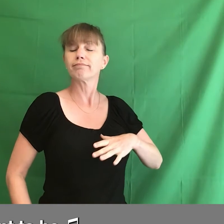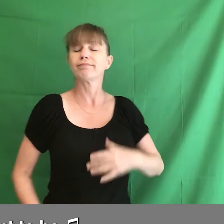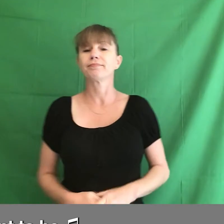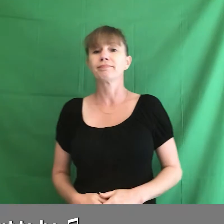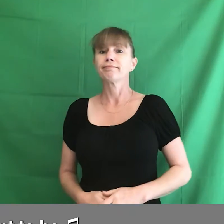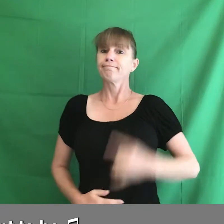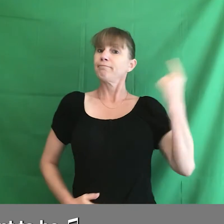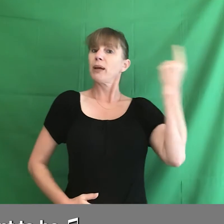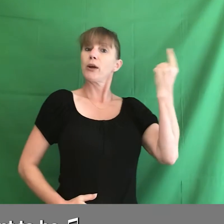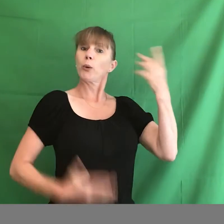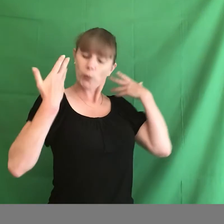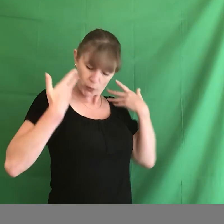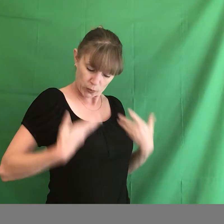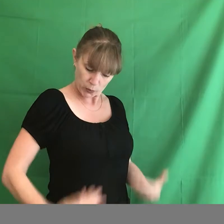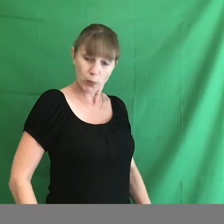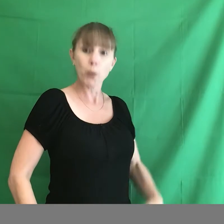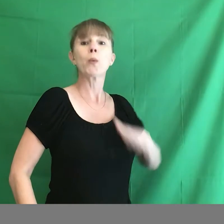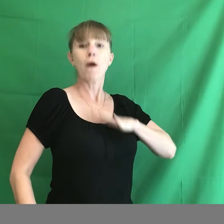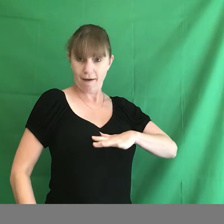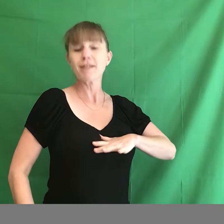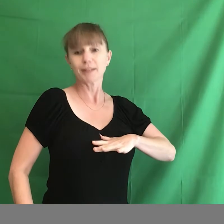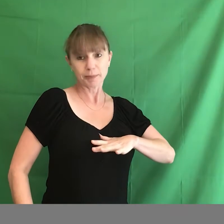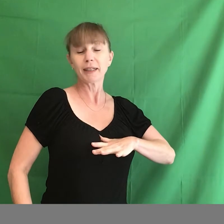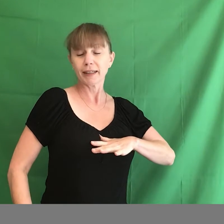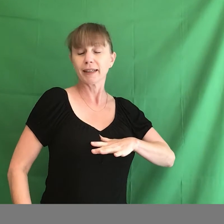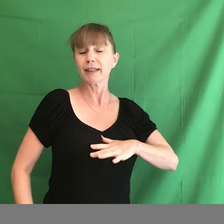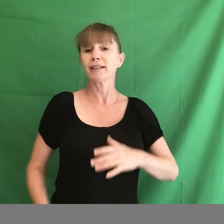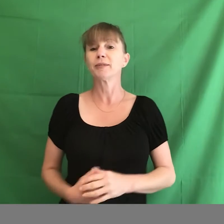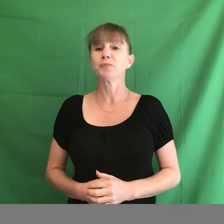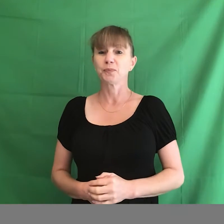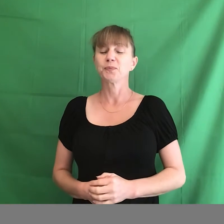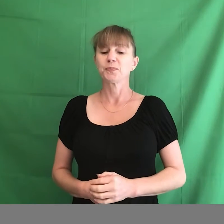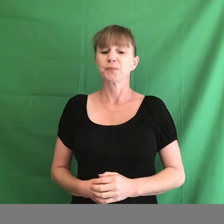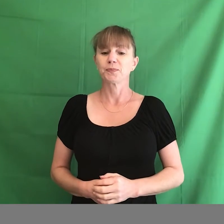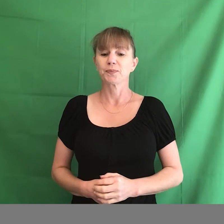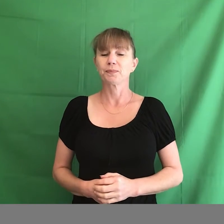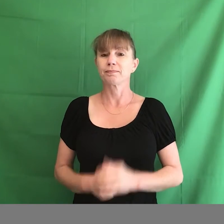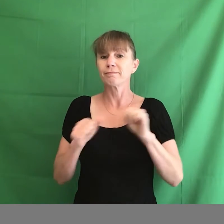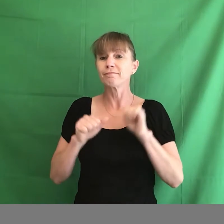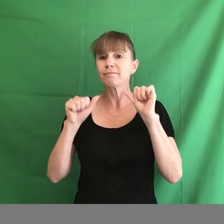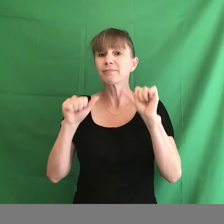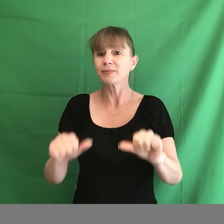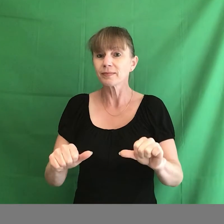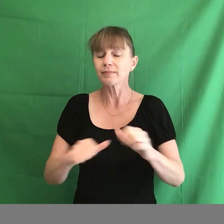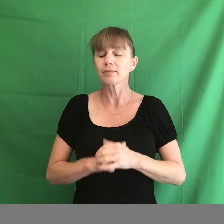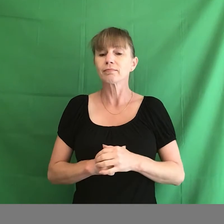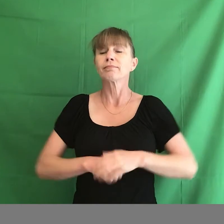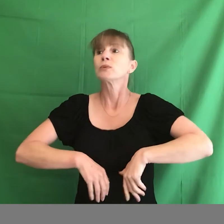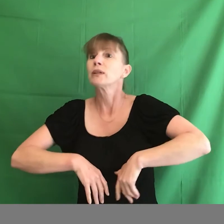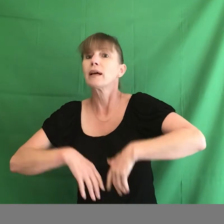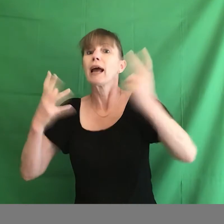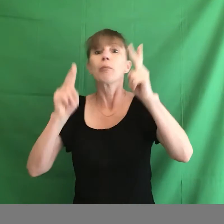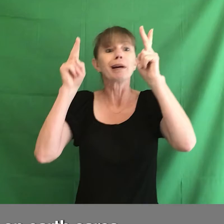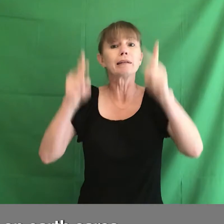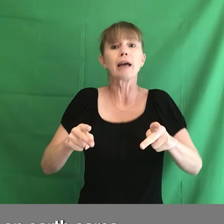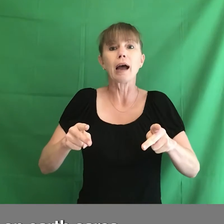be. Ready? Being who you want to be. The next words are, will